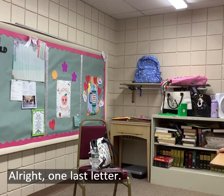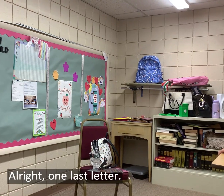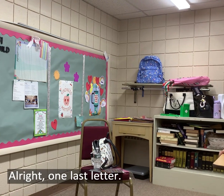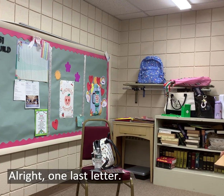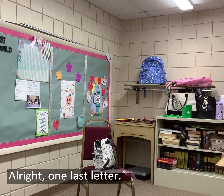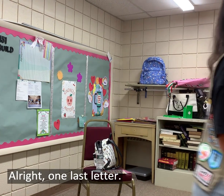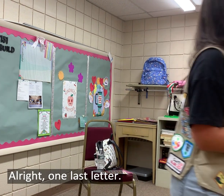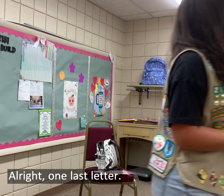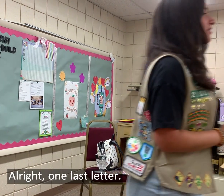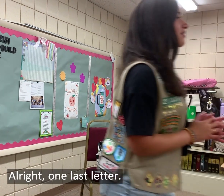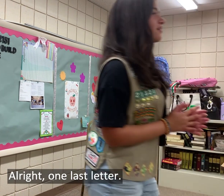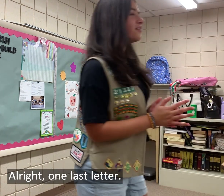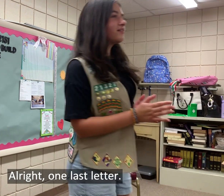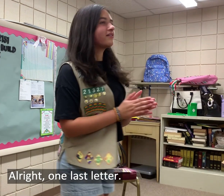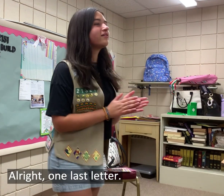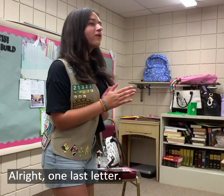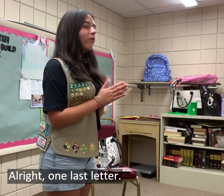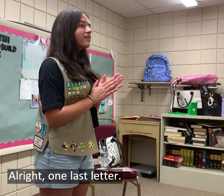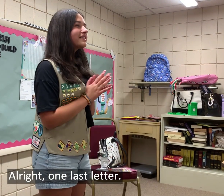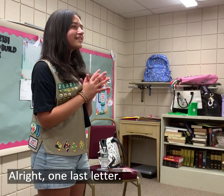right. One last letter.